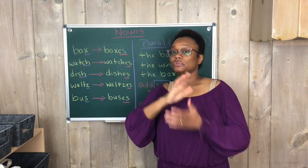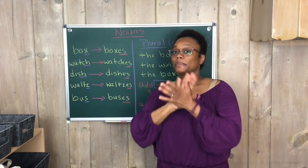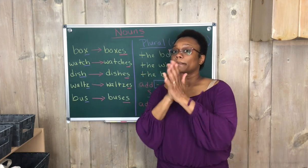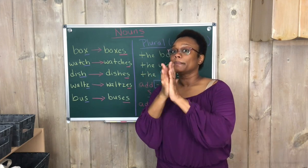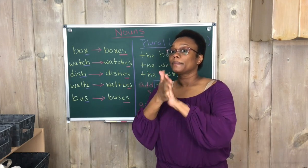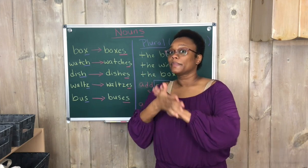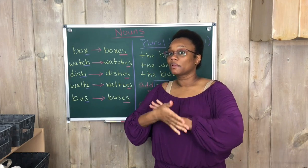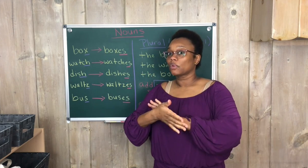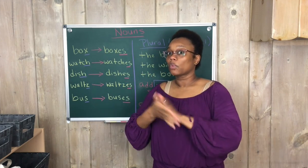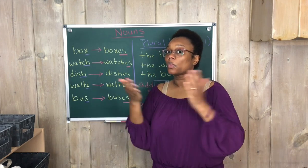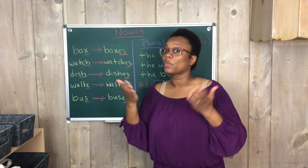WATCH, becomes